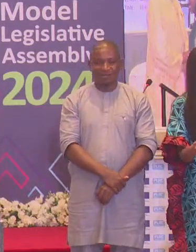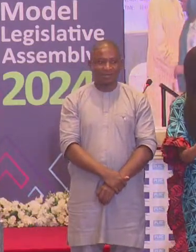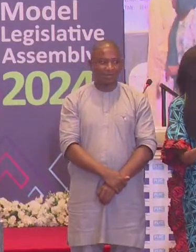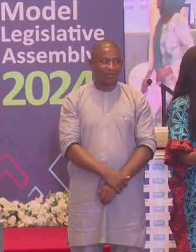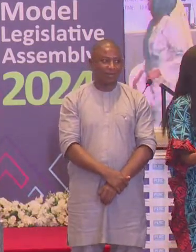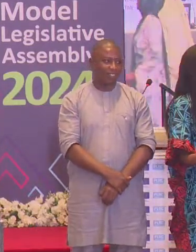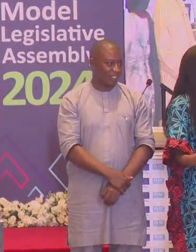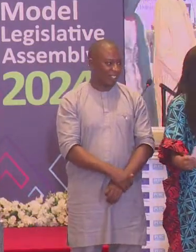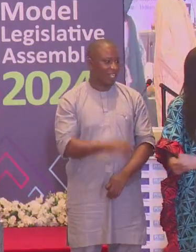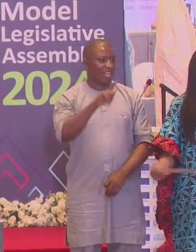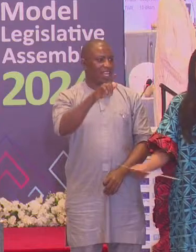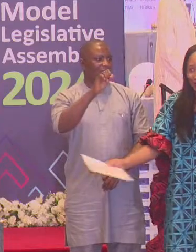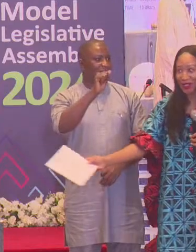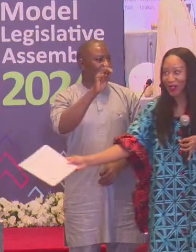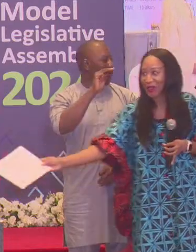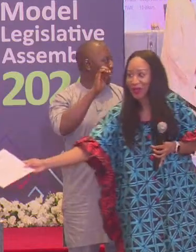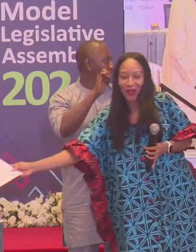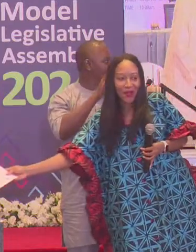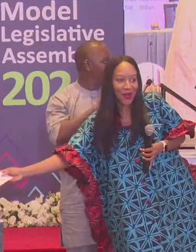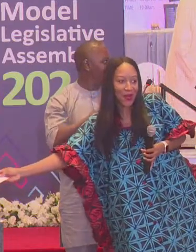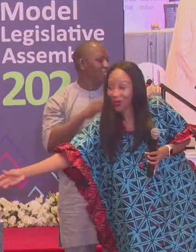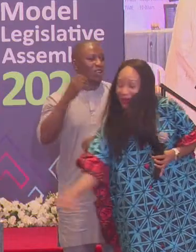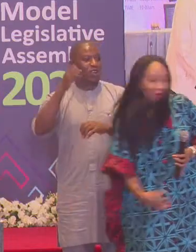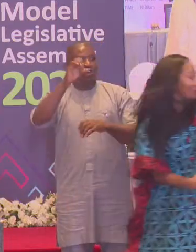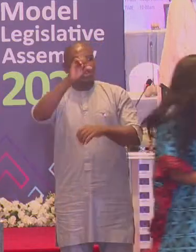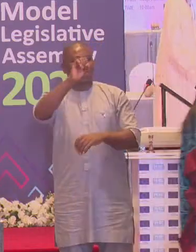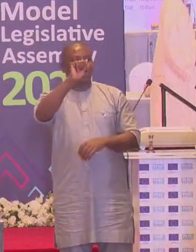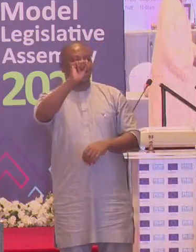Nafiu Lema, Sokoto State.